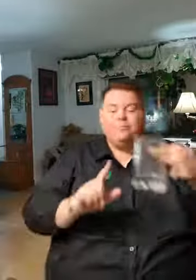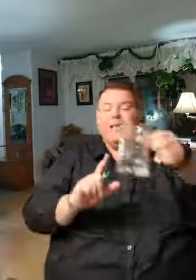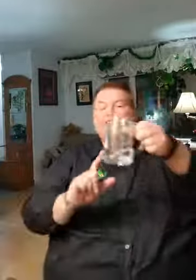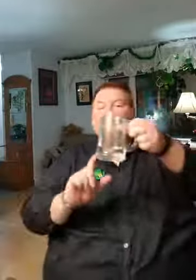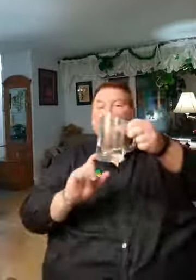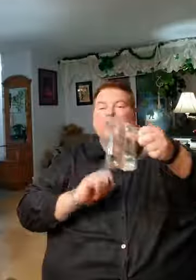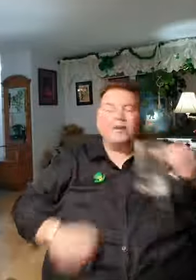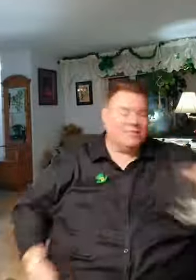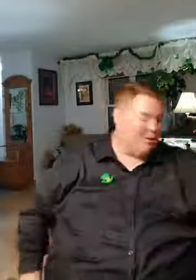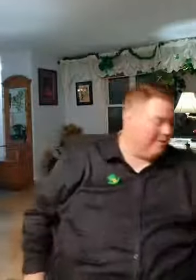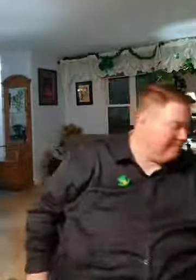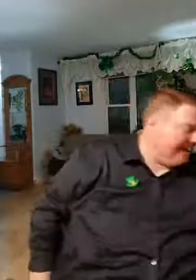Just water, I swear.